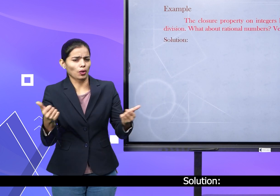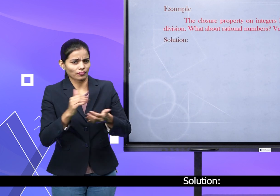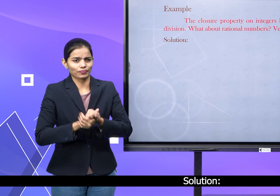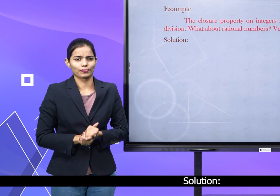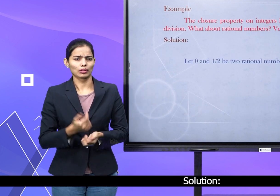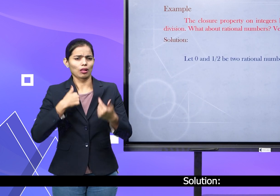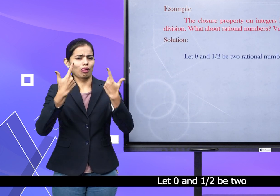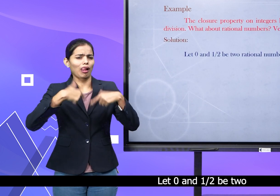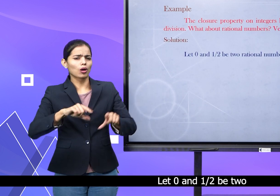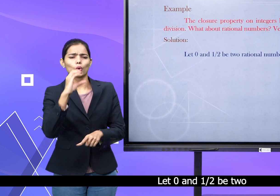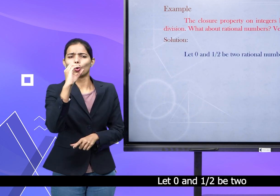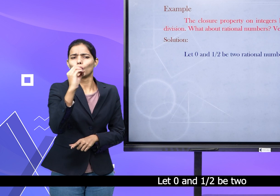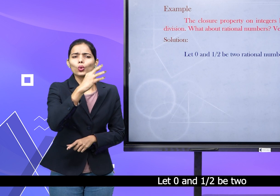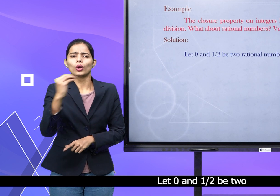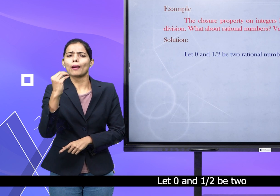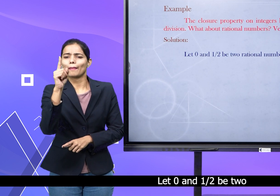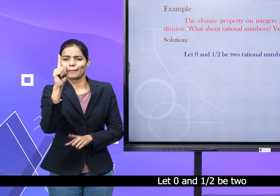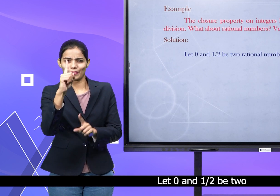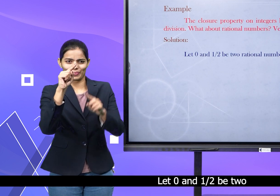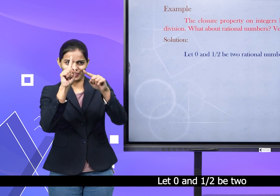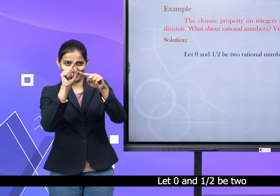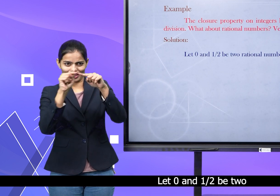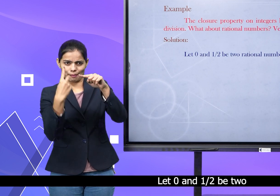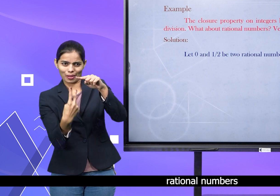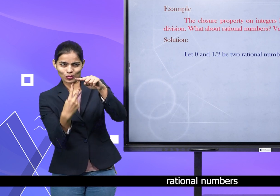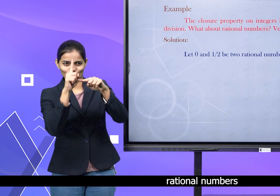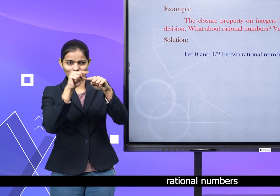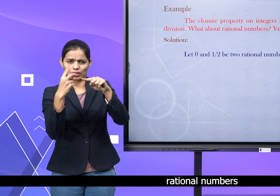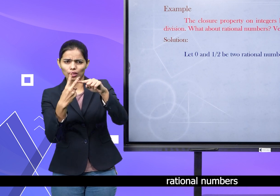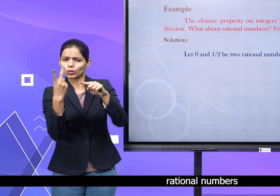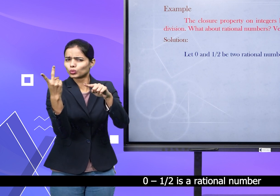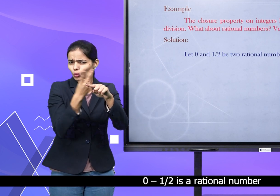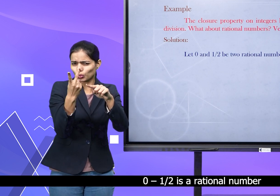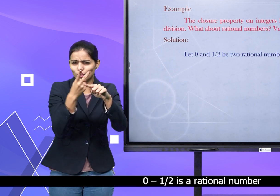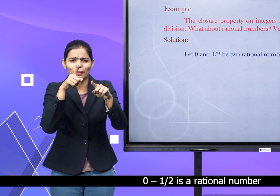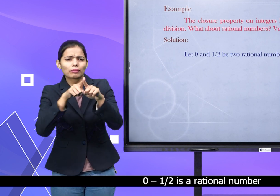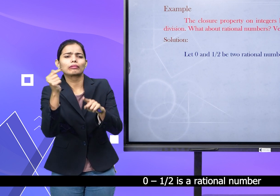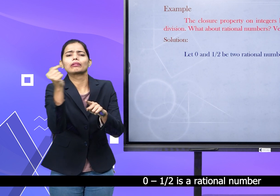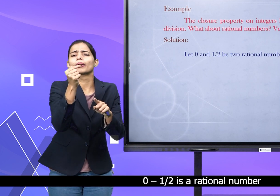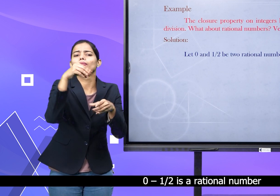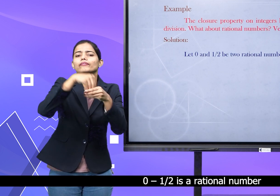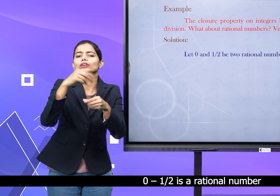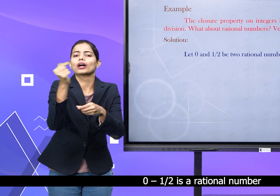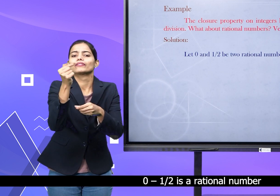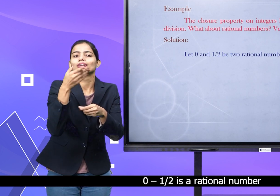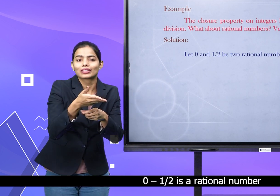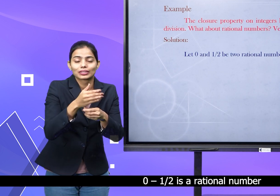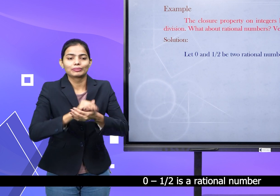Solution. Let 0 and 1 by 2 be two rational numbers. 0 minus 1 by 2 is a rational